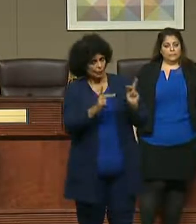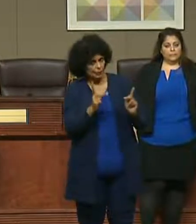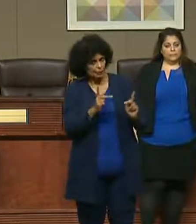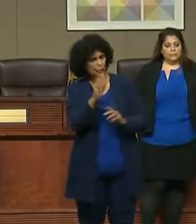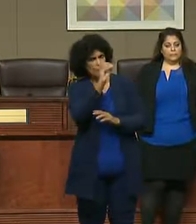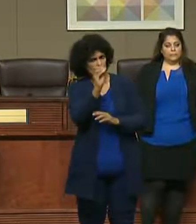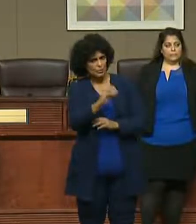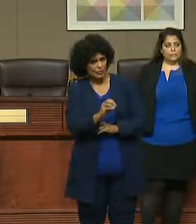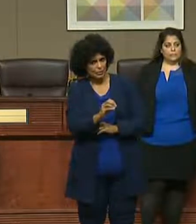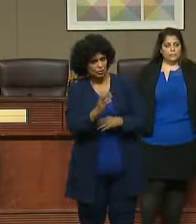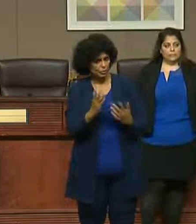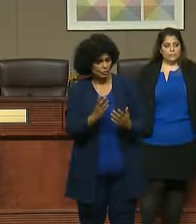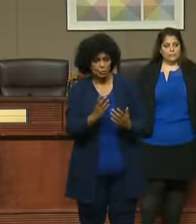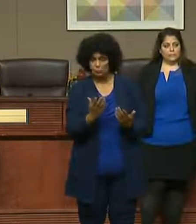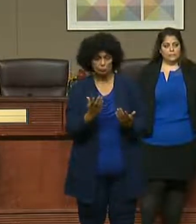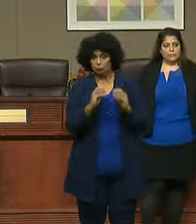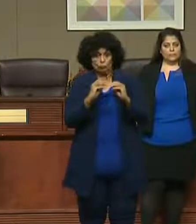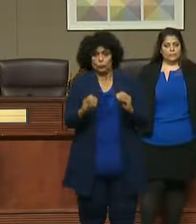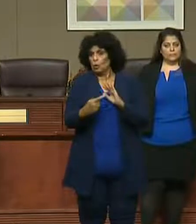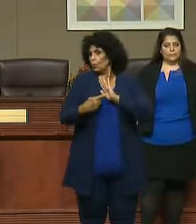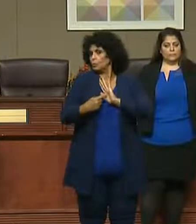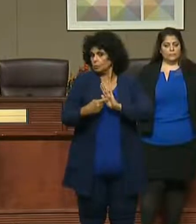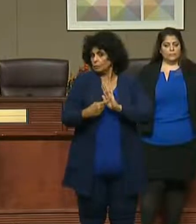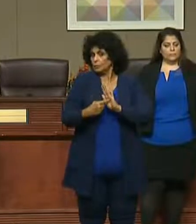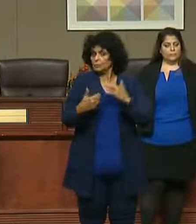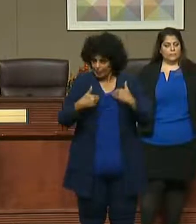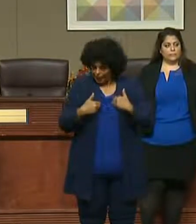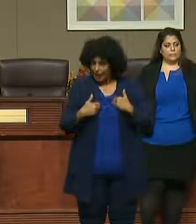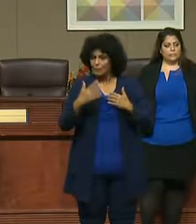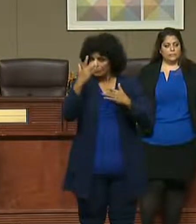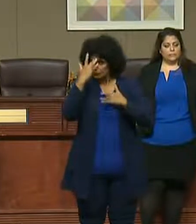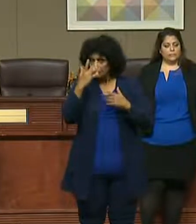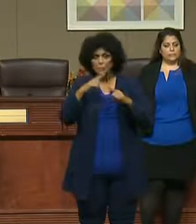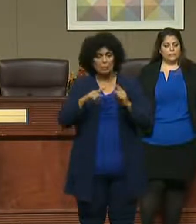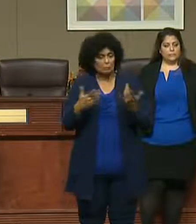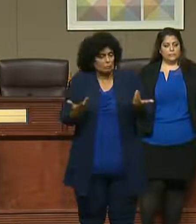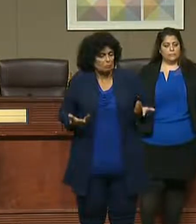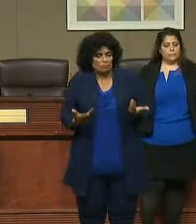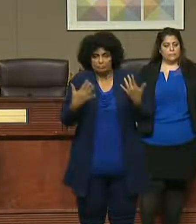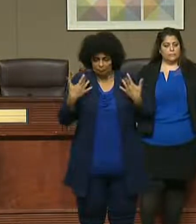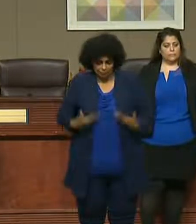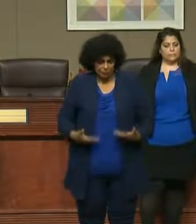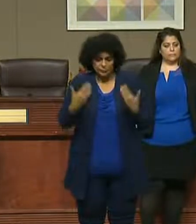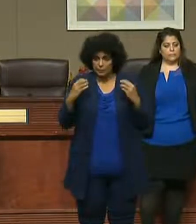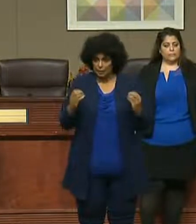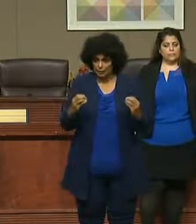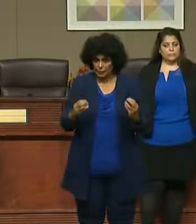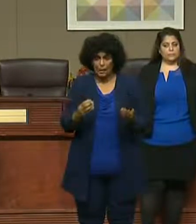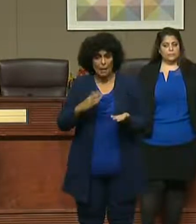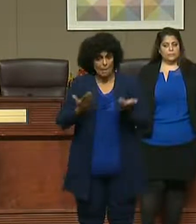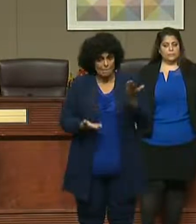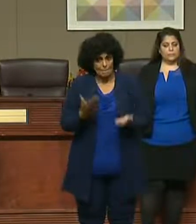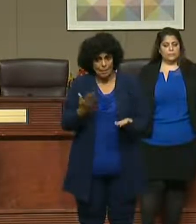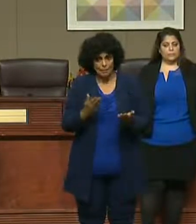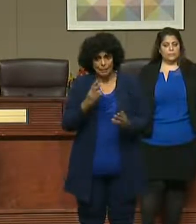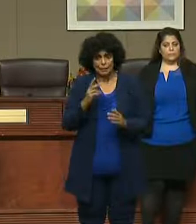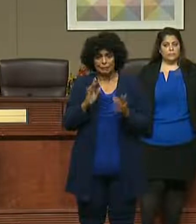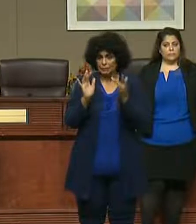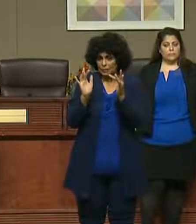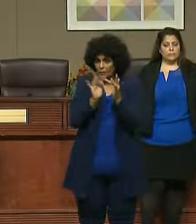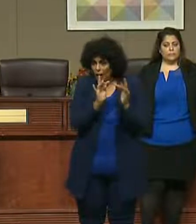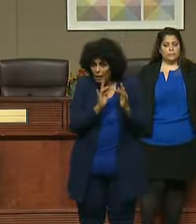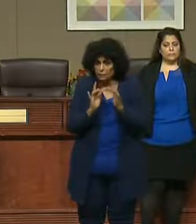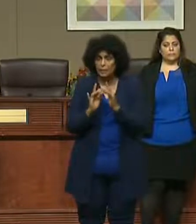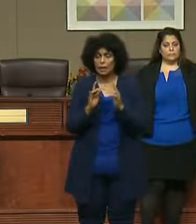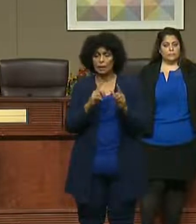are asymptomatic versus not? Do we have a surge of people getting tested because of maybe contact tracing and letting people